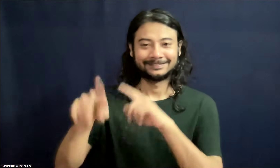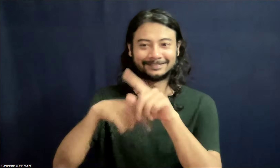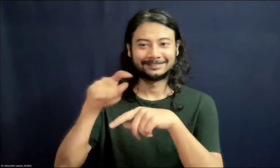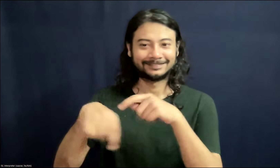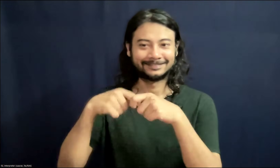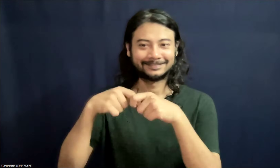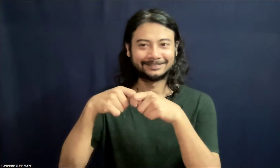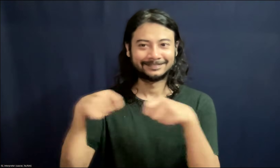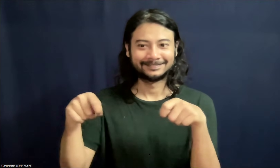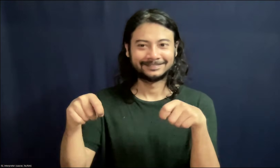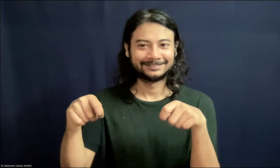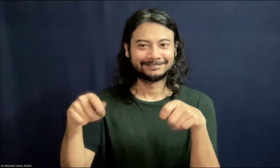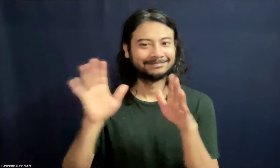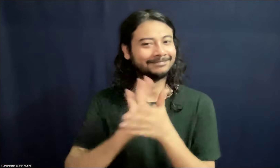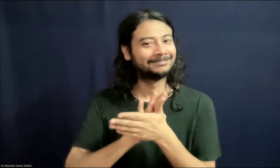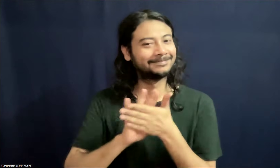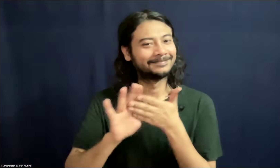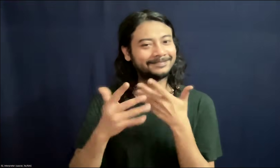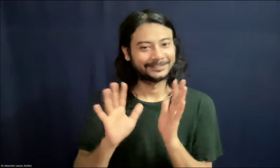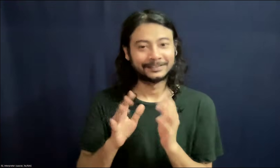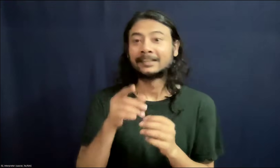Anybody wants me to summarize the chapter?